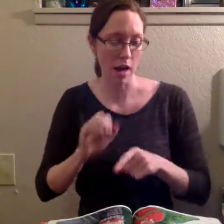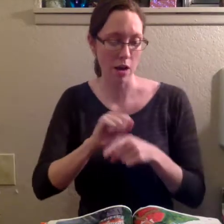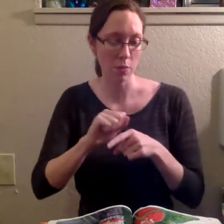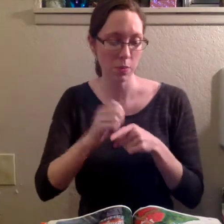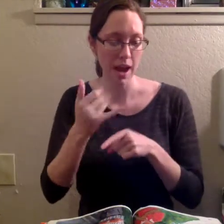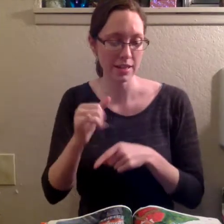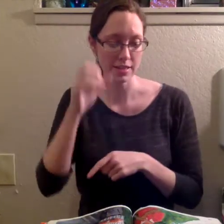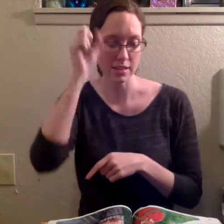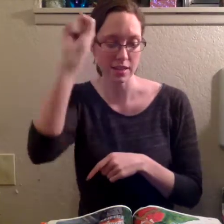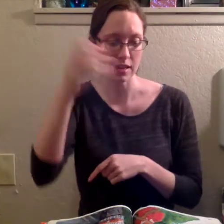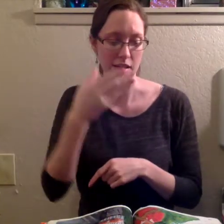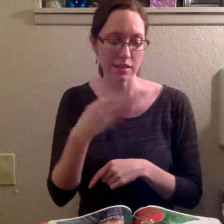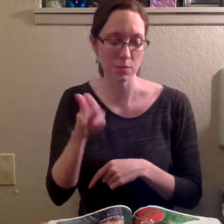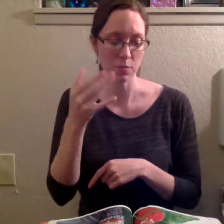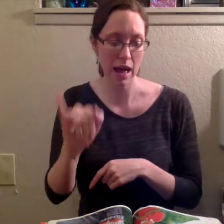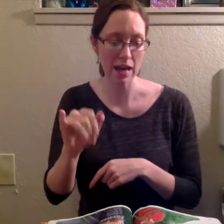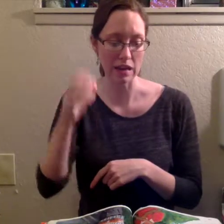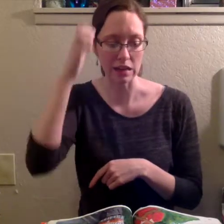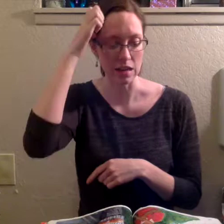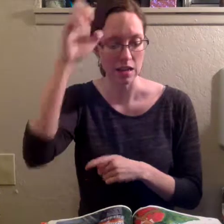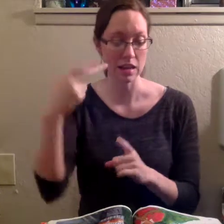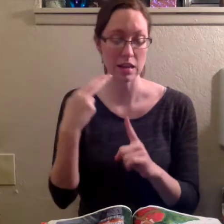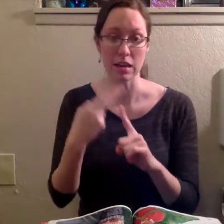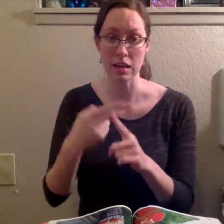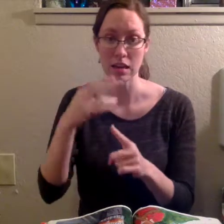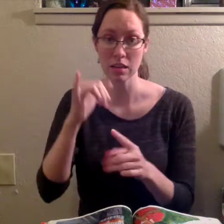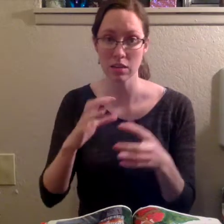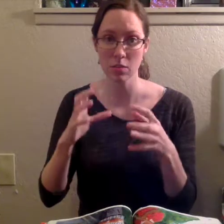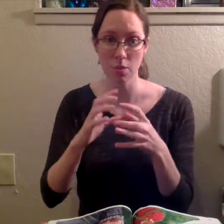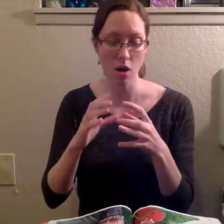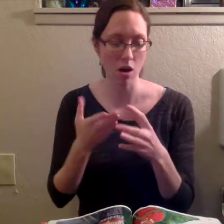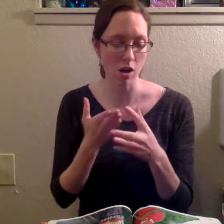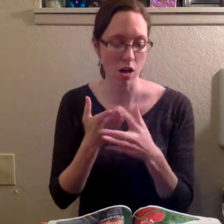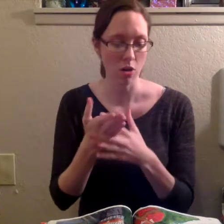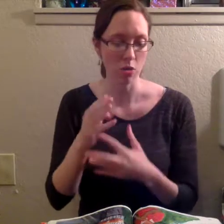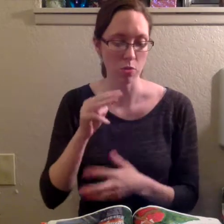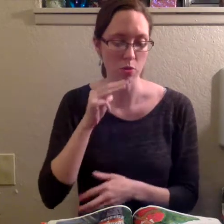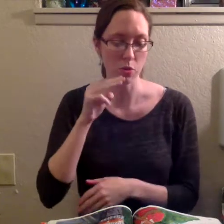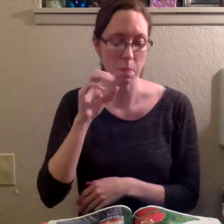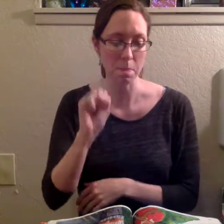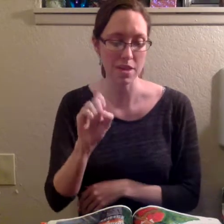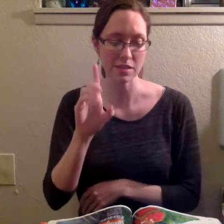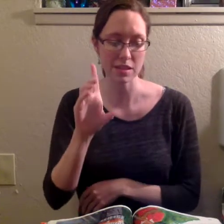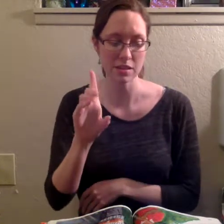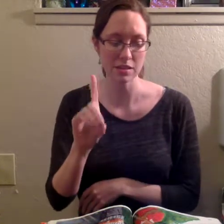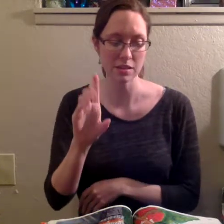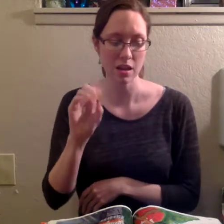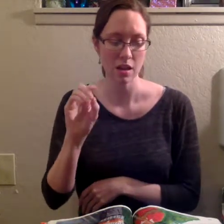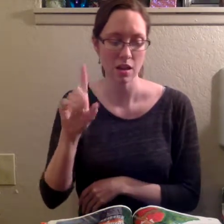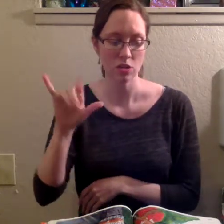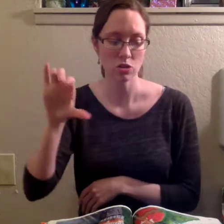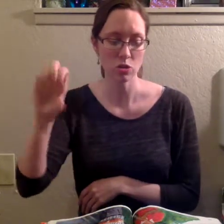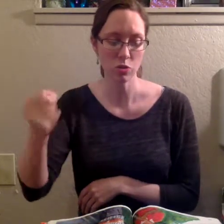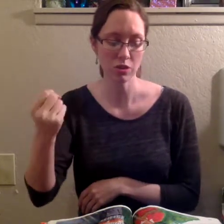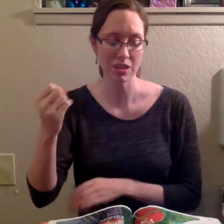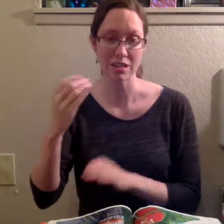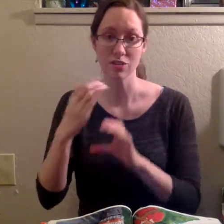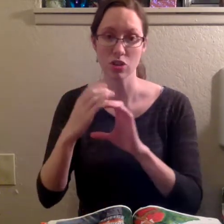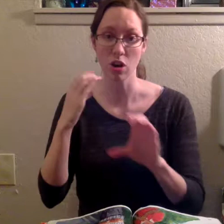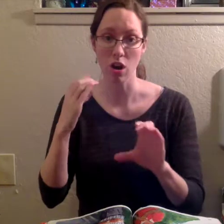While practicing his batting, he hit the ball through Mrs. Dooley's